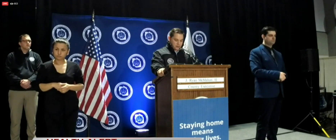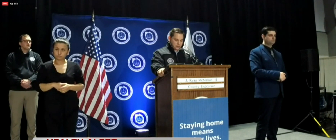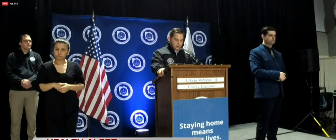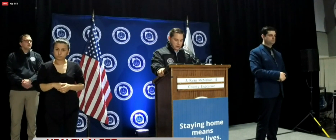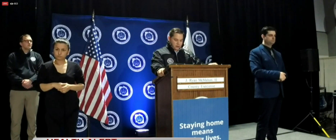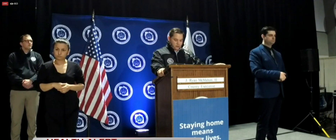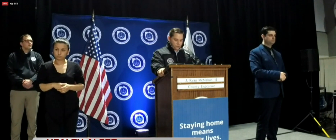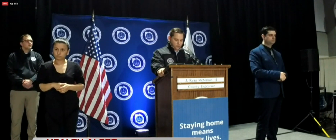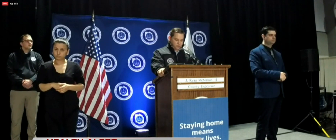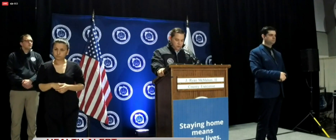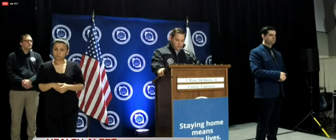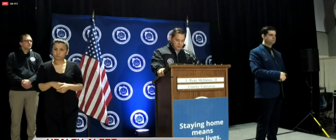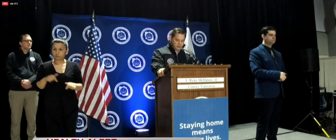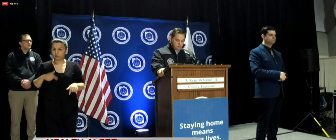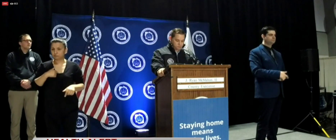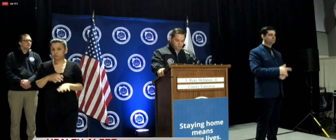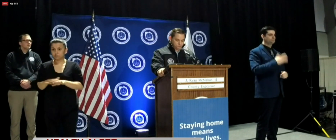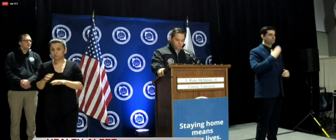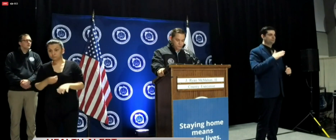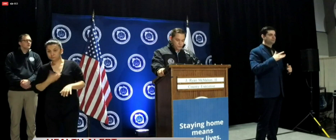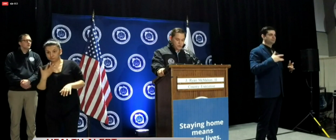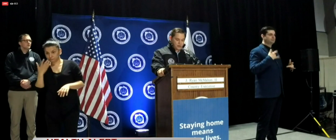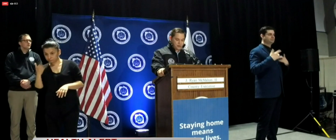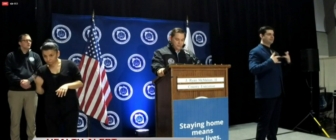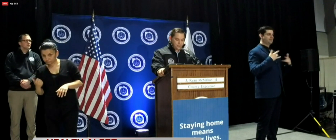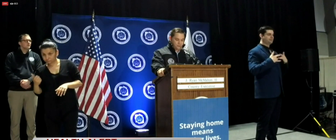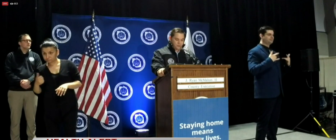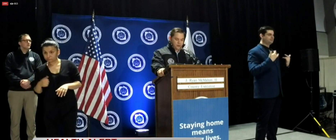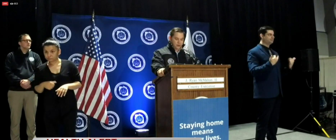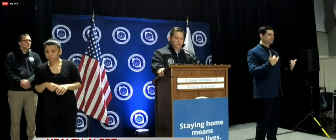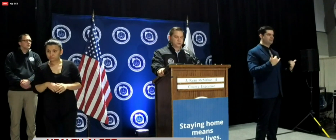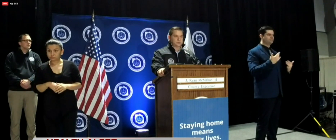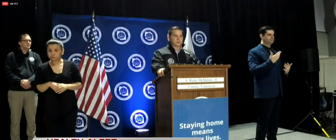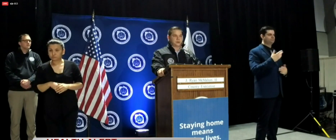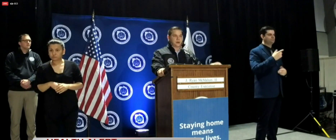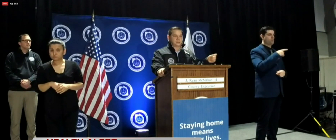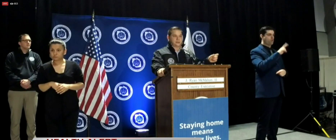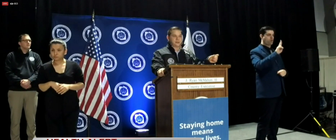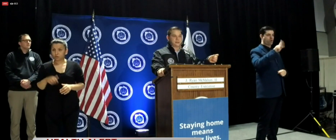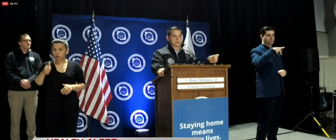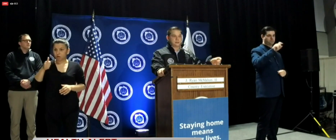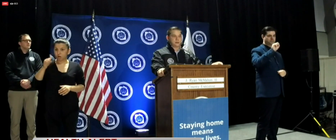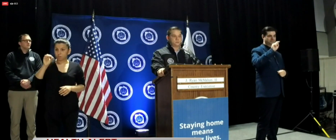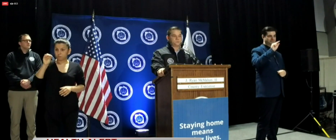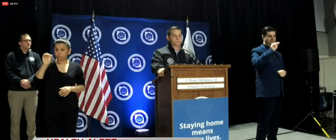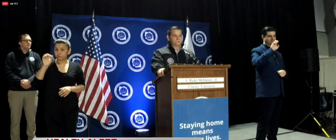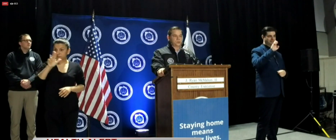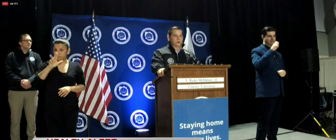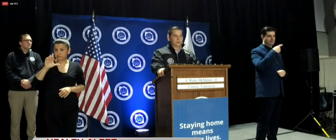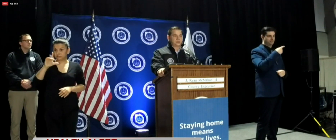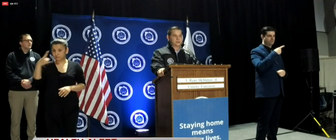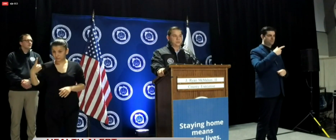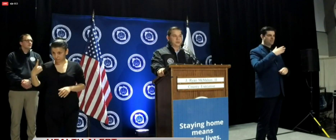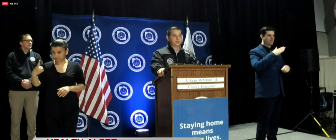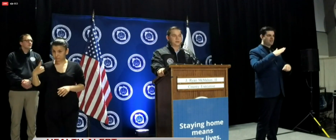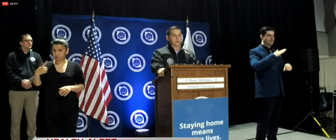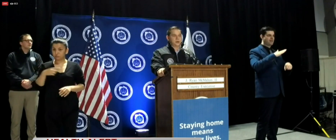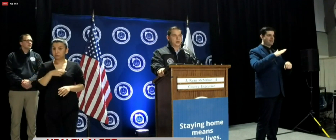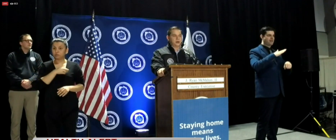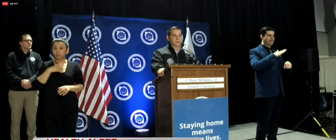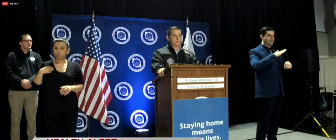today with Upstate being able to get their on-site testing done. That's a